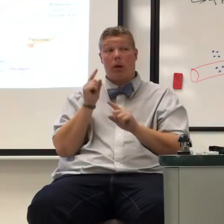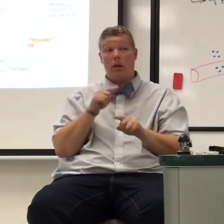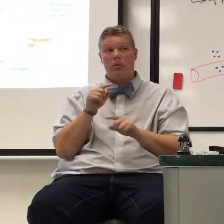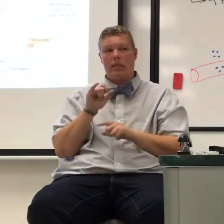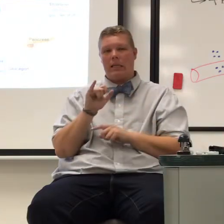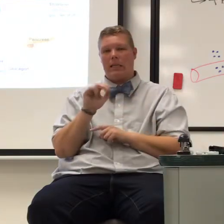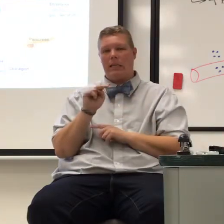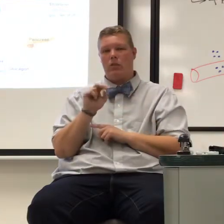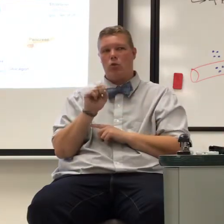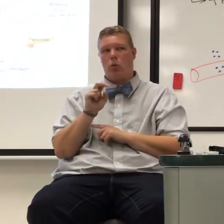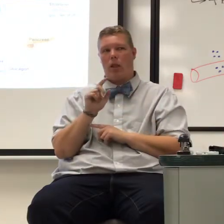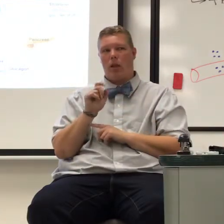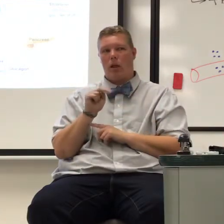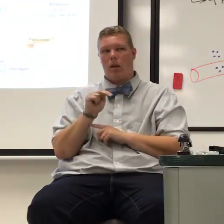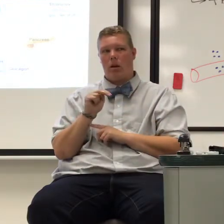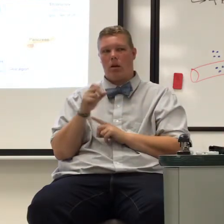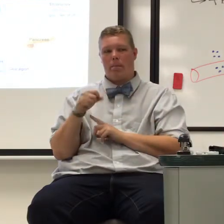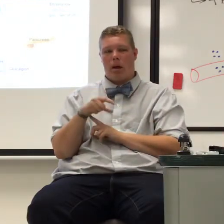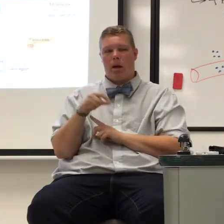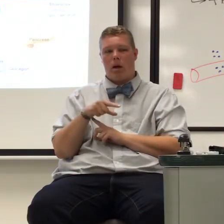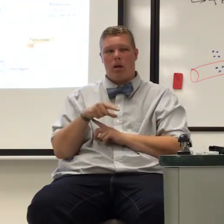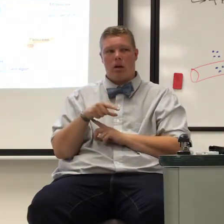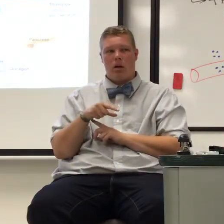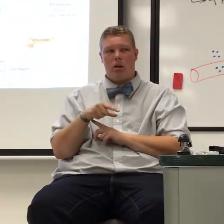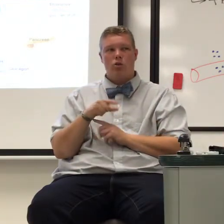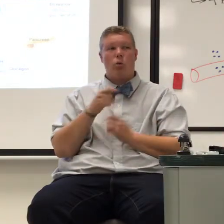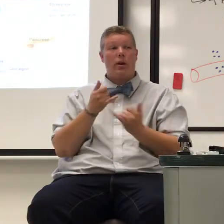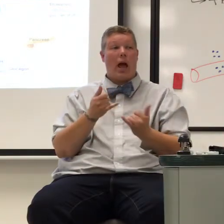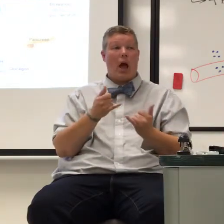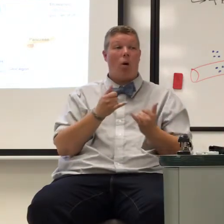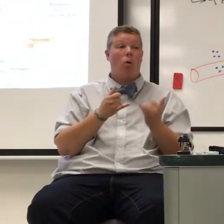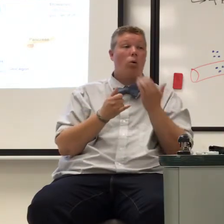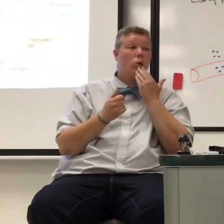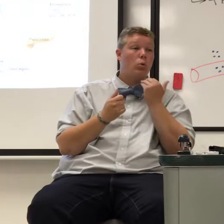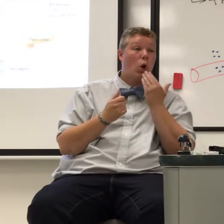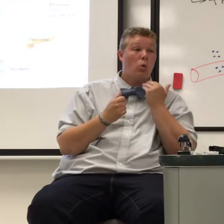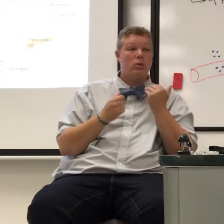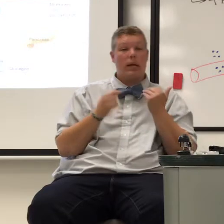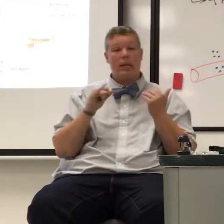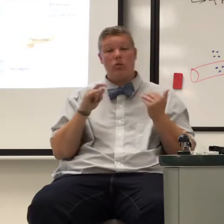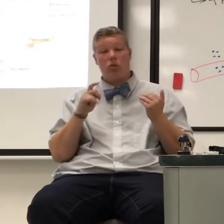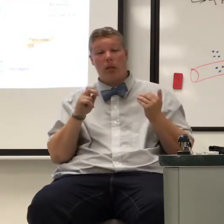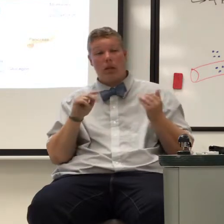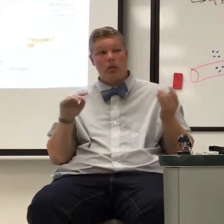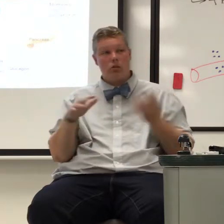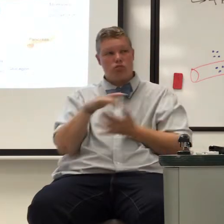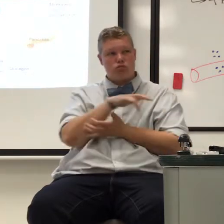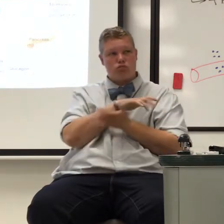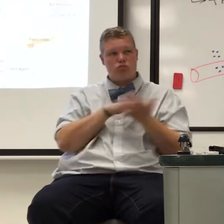have is insulin and glucose circulating together in the bloodstream.